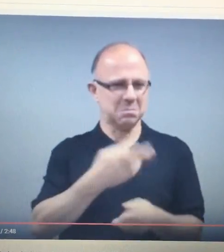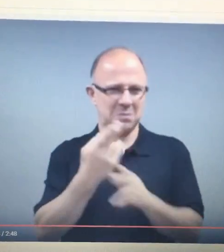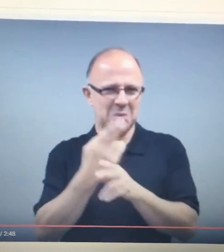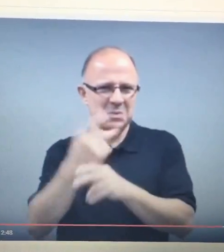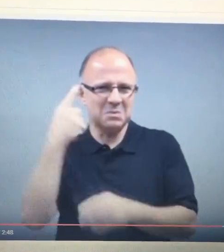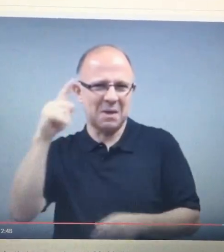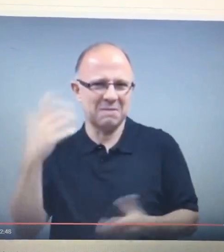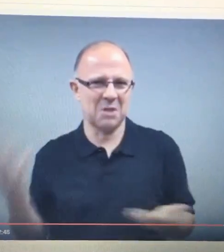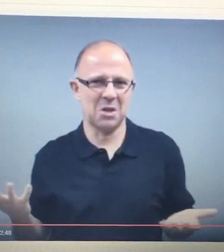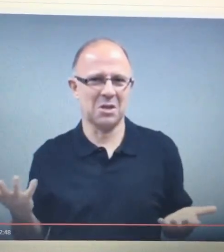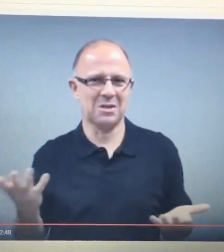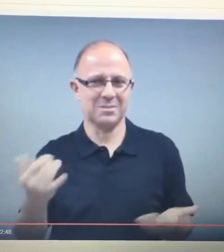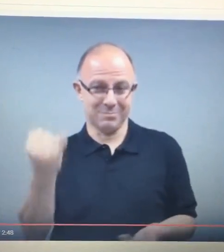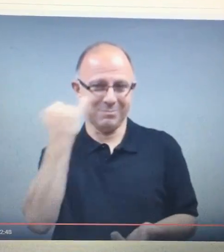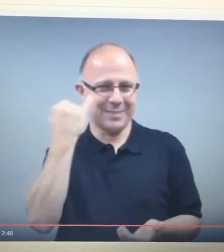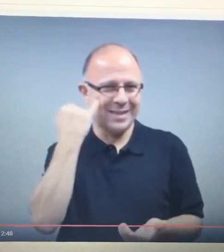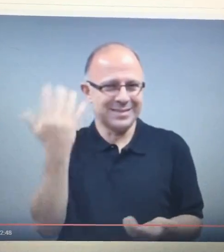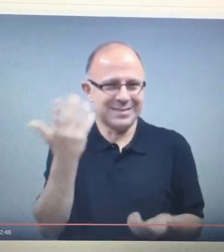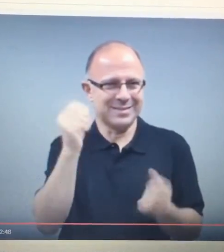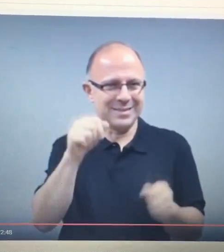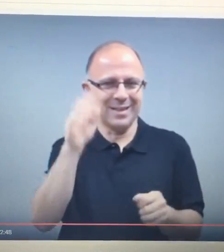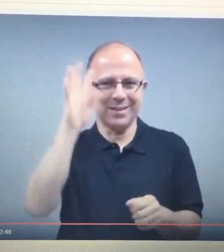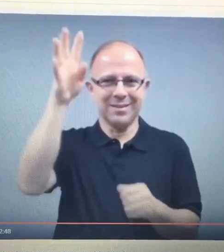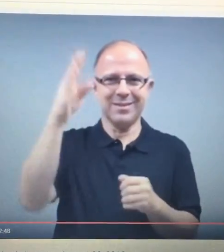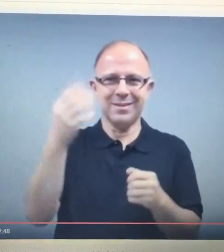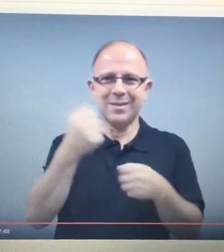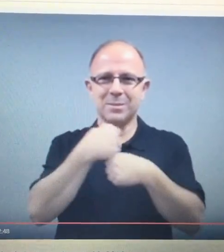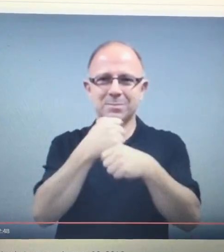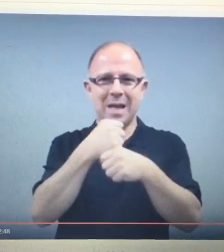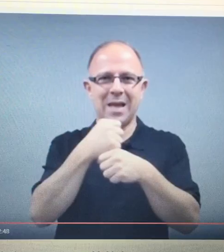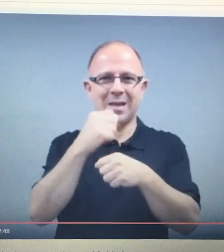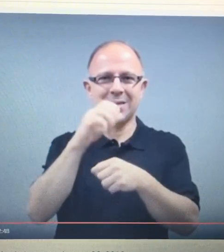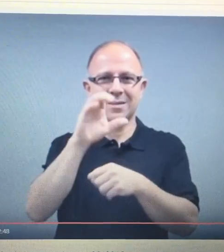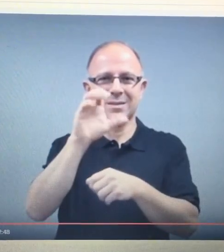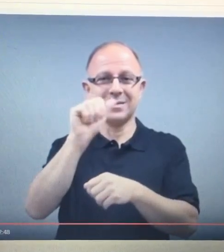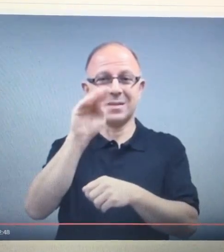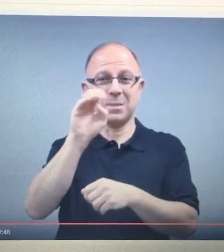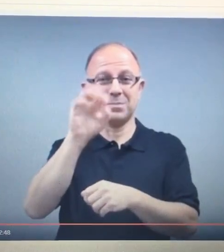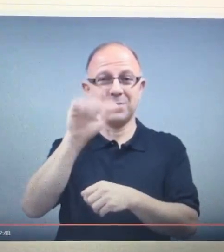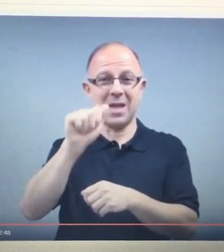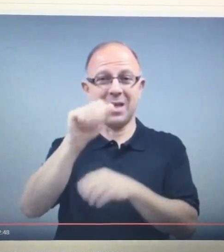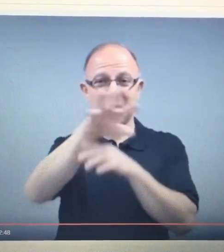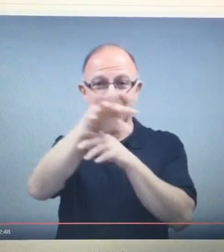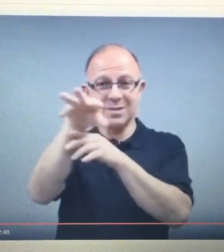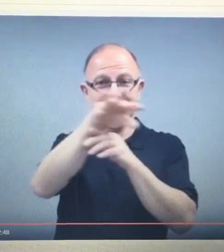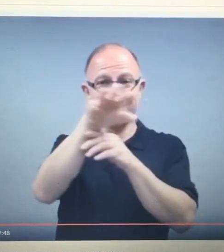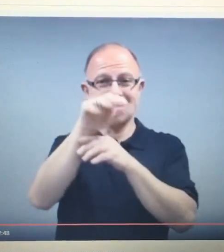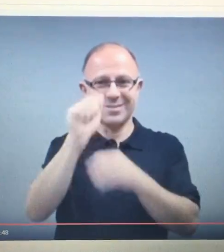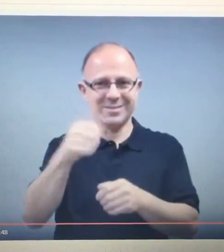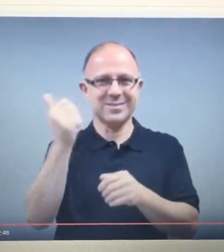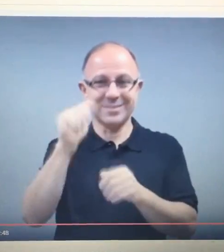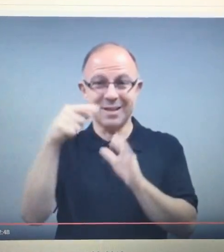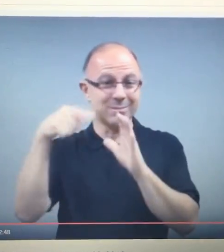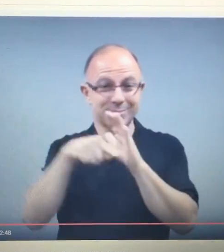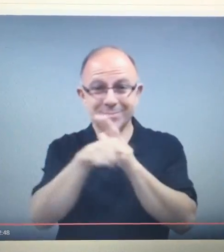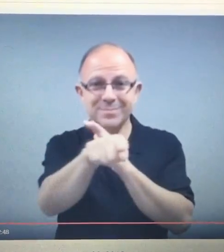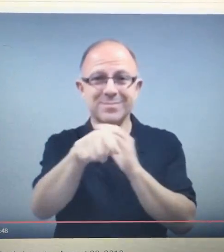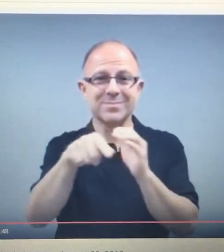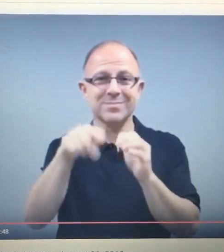And so initially they weren't able to have a battery source directly on the insect, so they used a wire. The